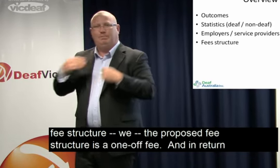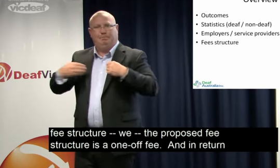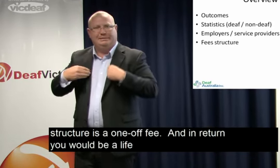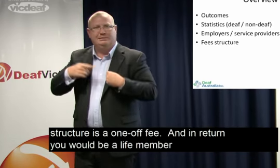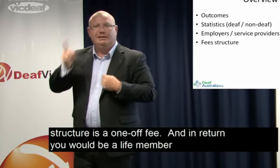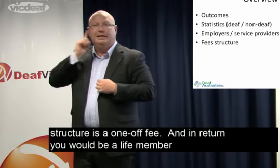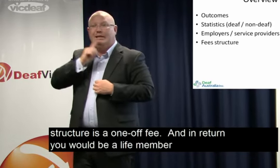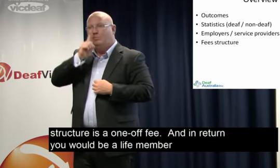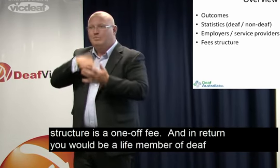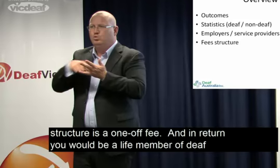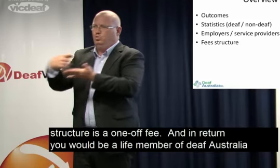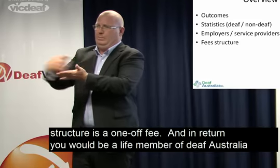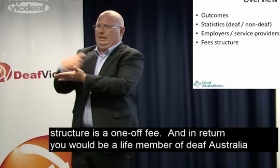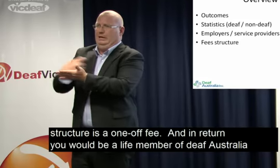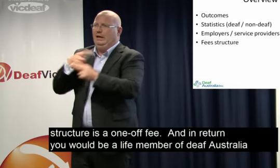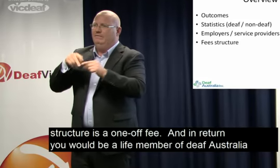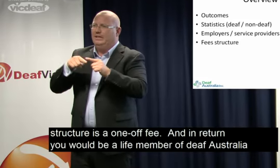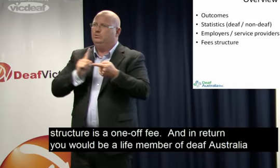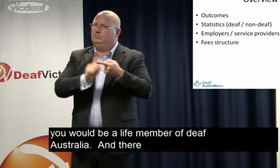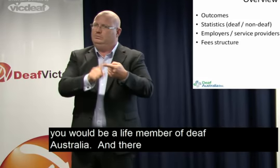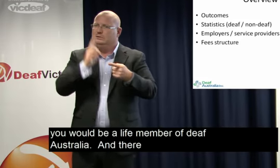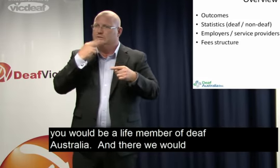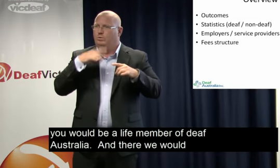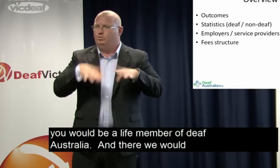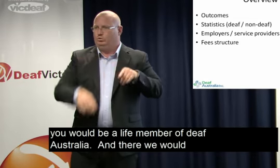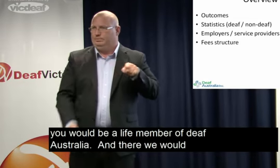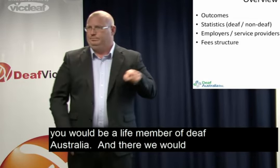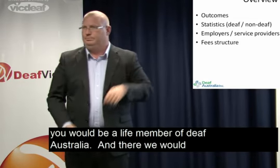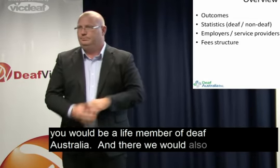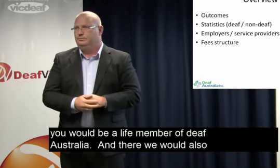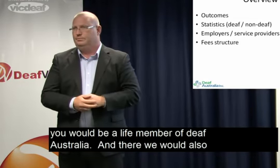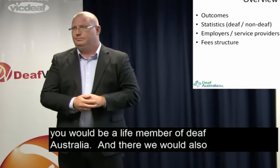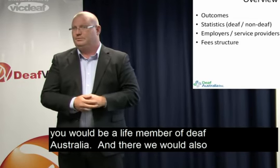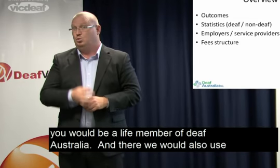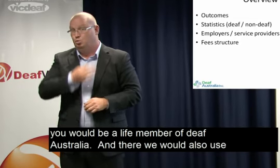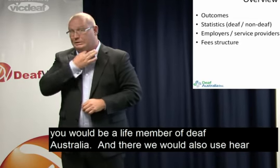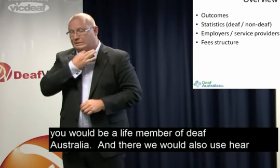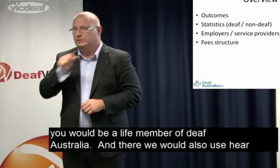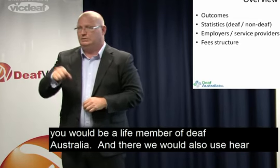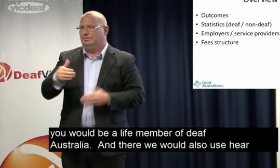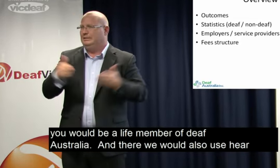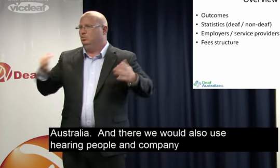And then we would also use hearing people and companies and organisations to support Deaf Australia through our fee structure.